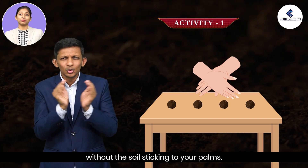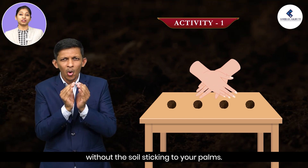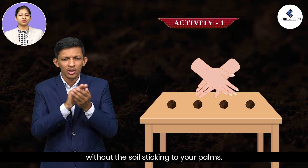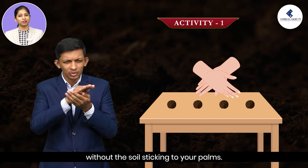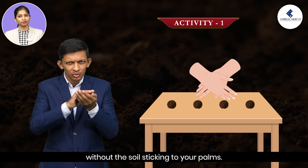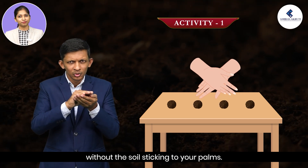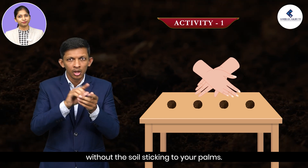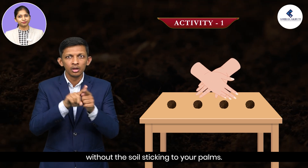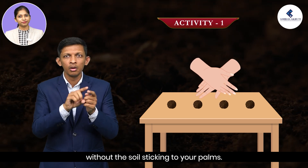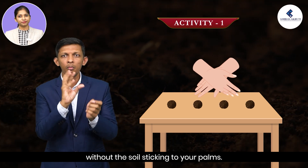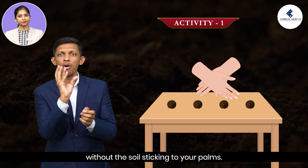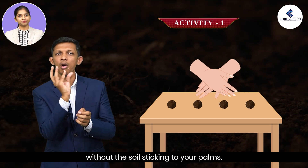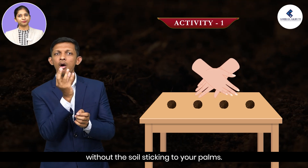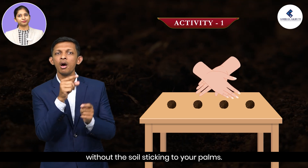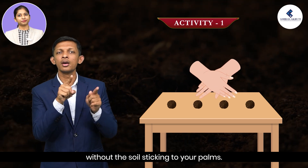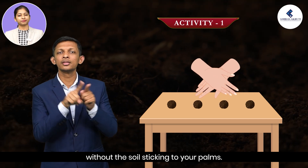your palms.